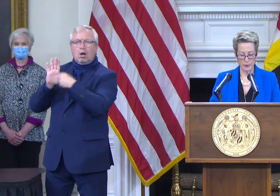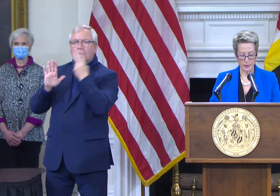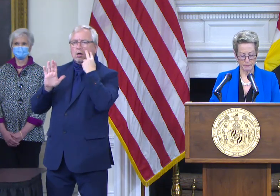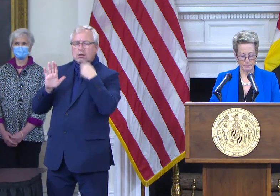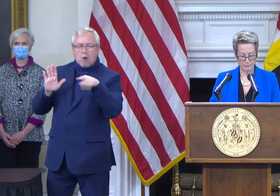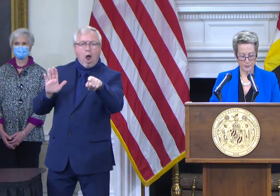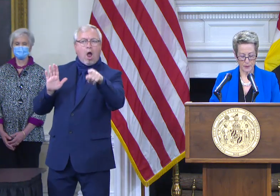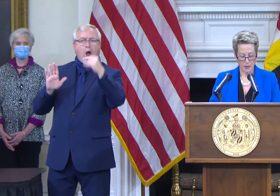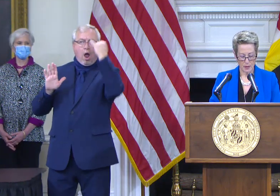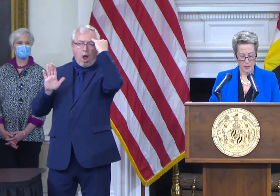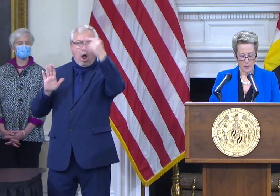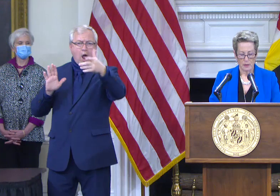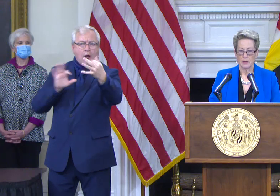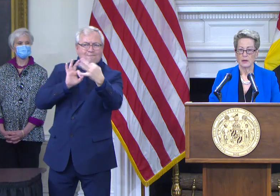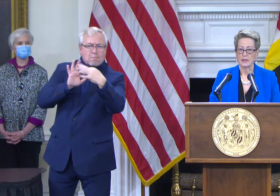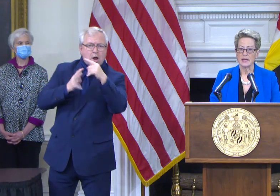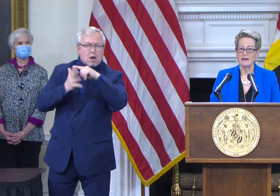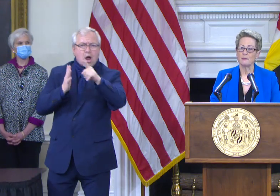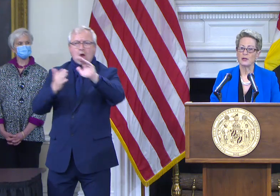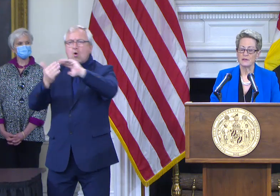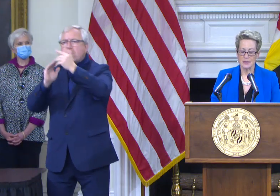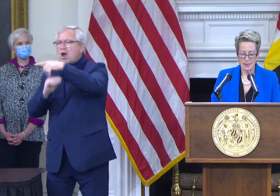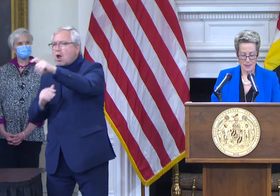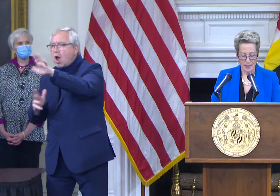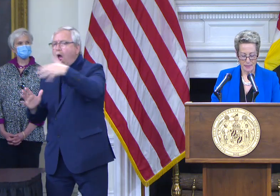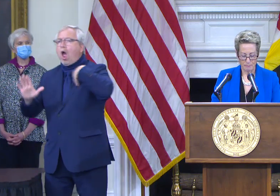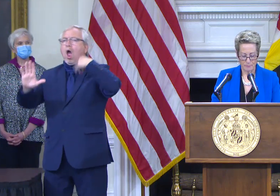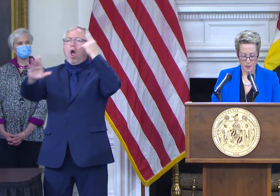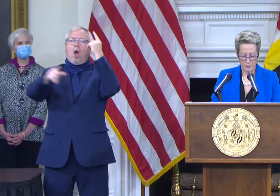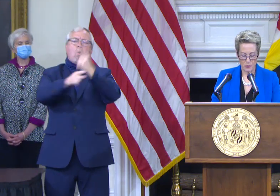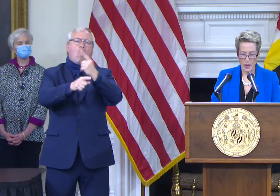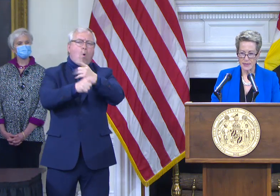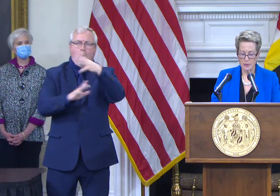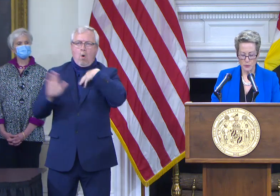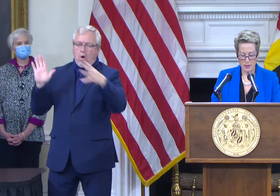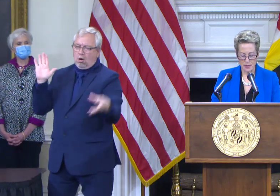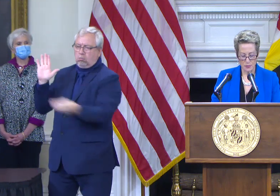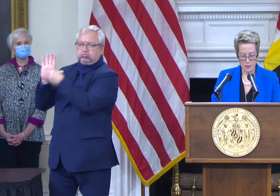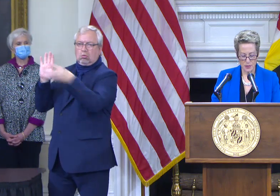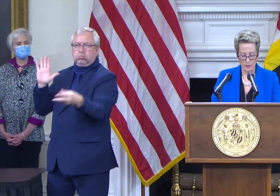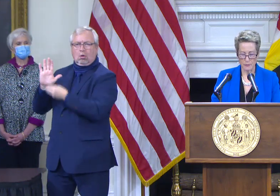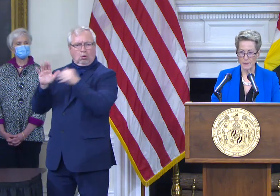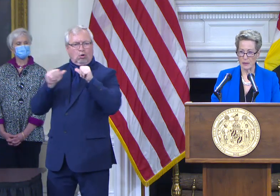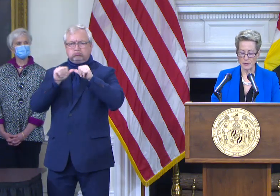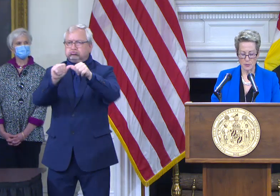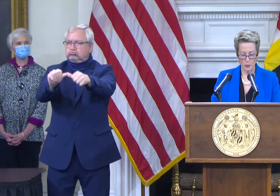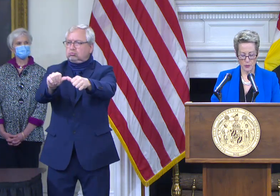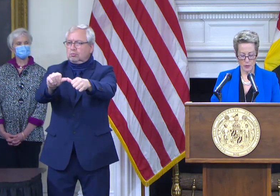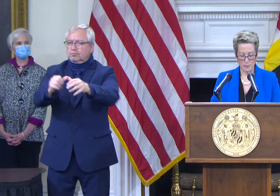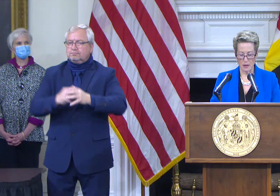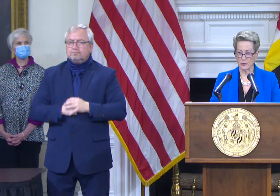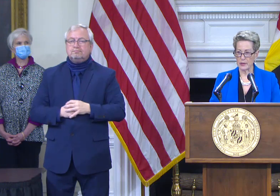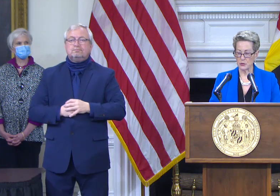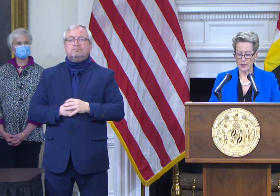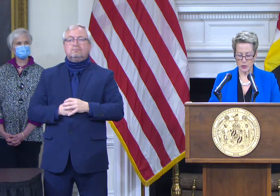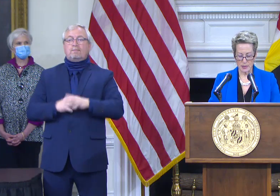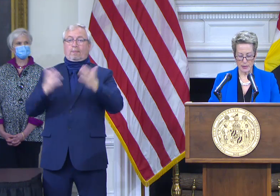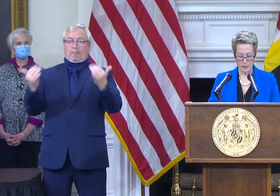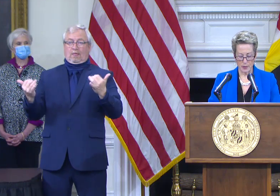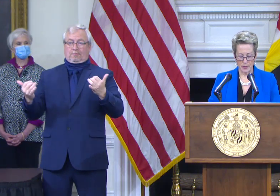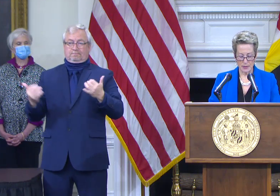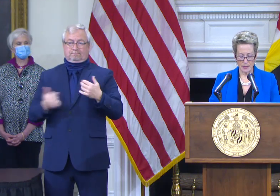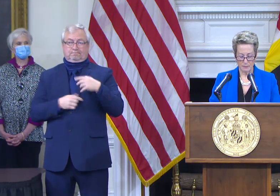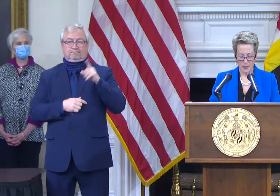their input. As I have previously stated, for our high school seniors and their families wondering about